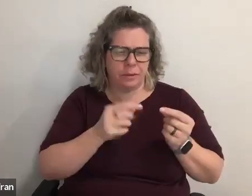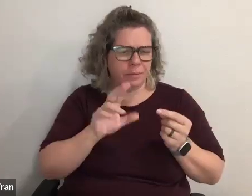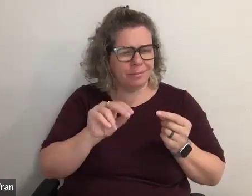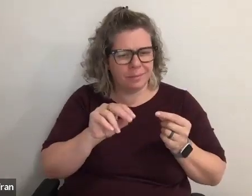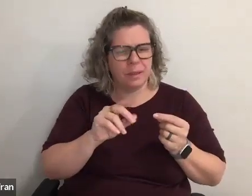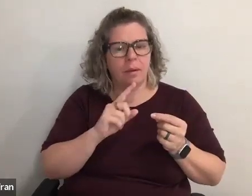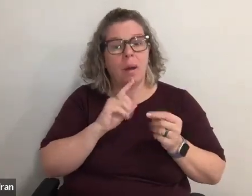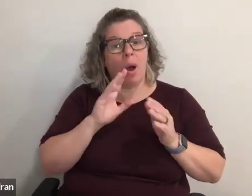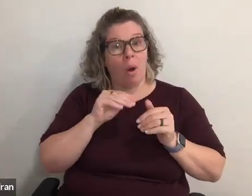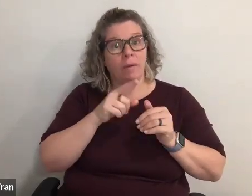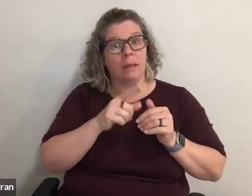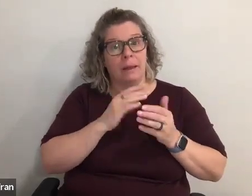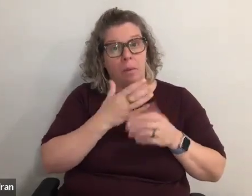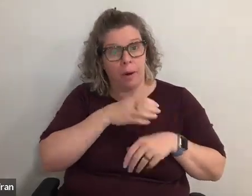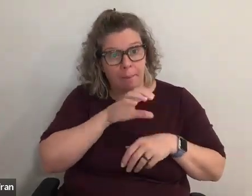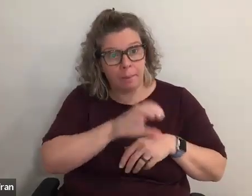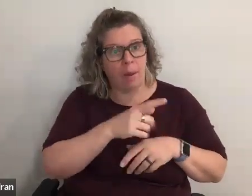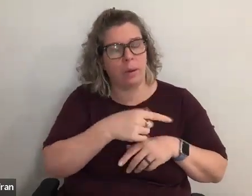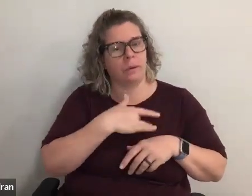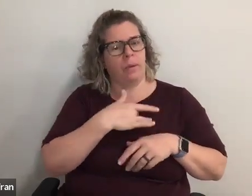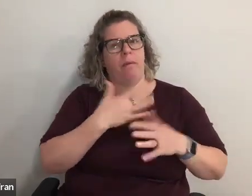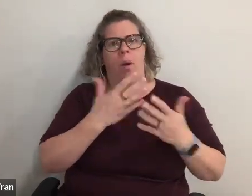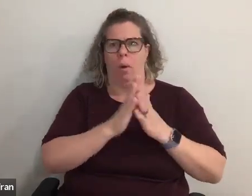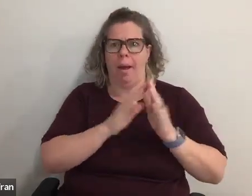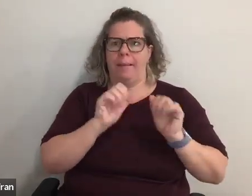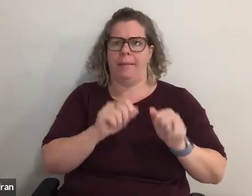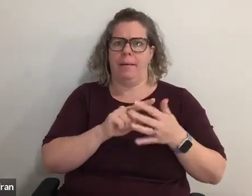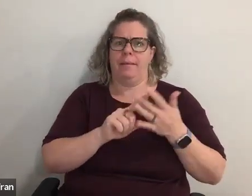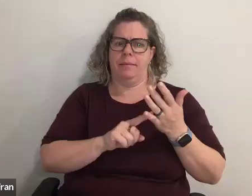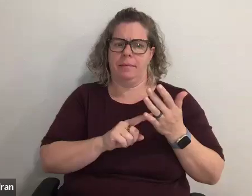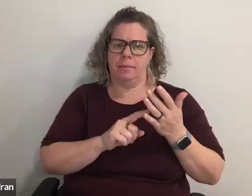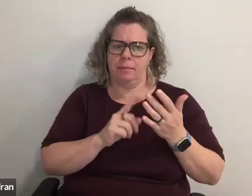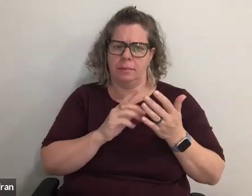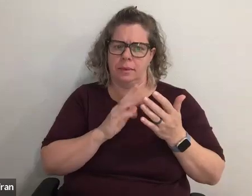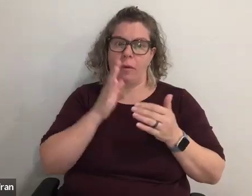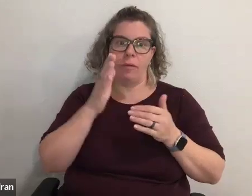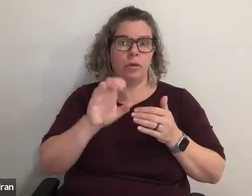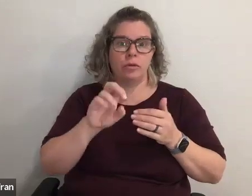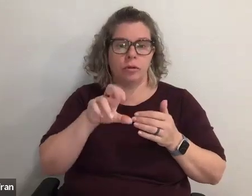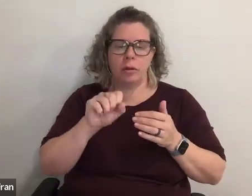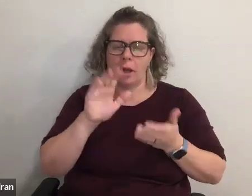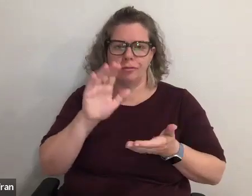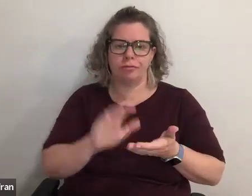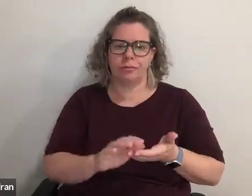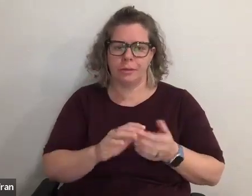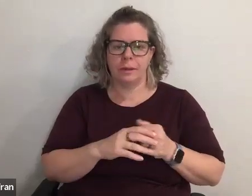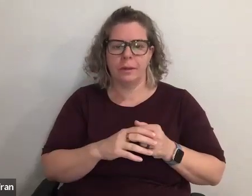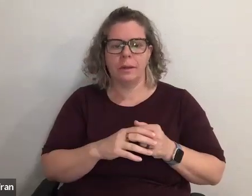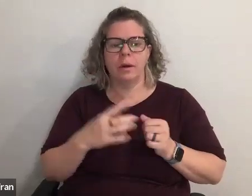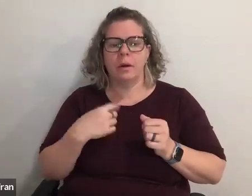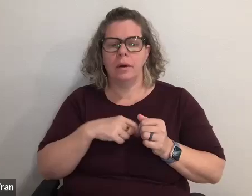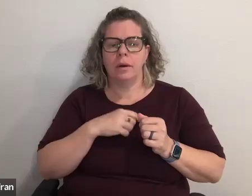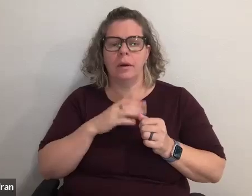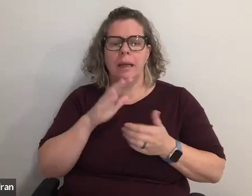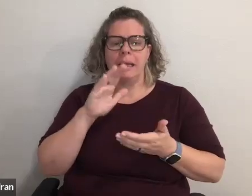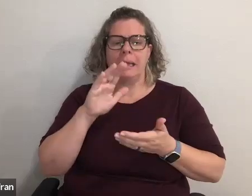future crises by doing that type of intervention. But one thing that we really focus on is that mobile response team's approach is the